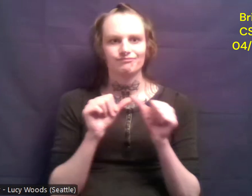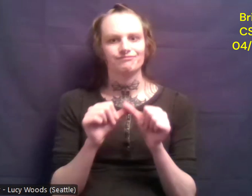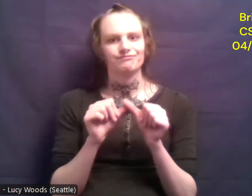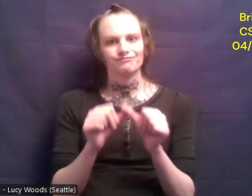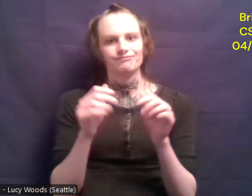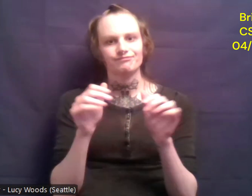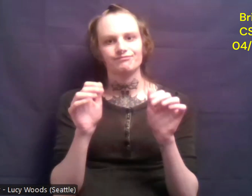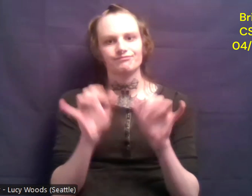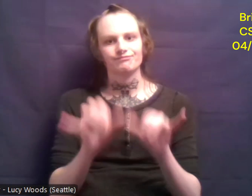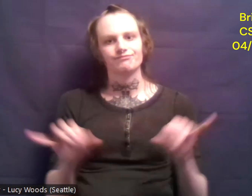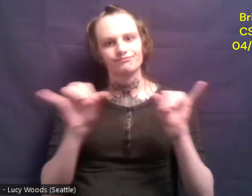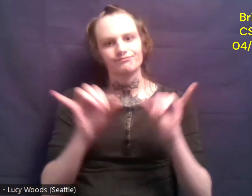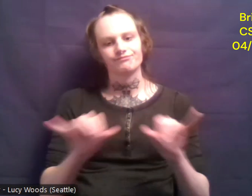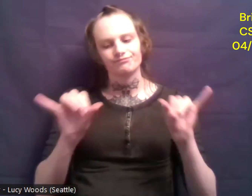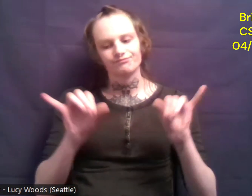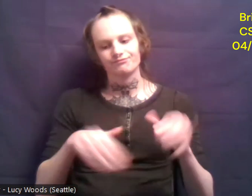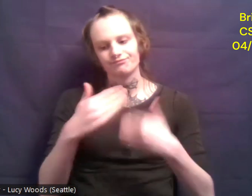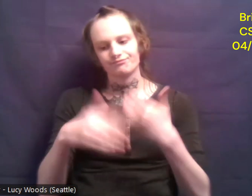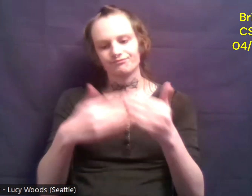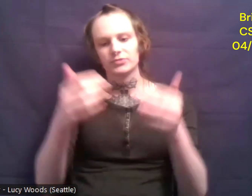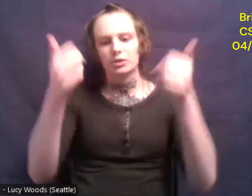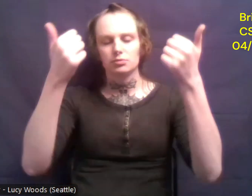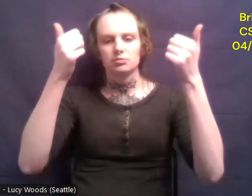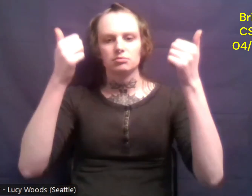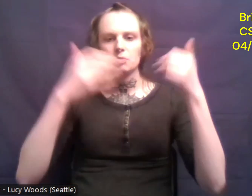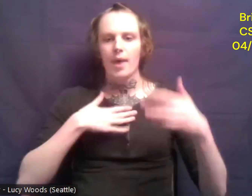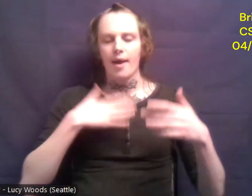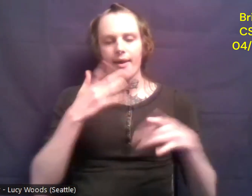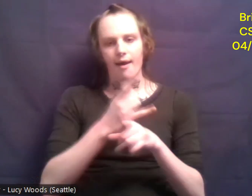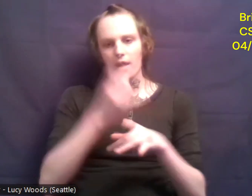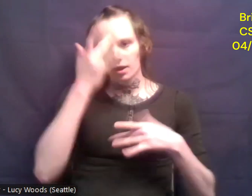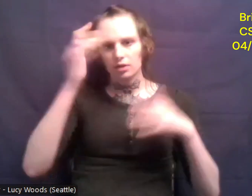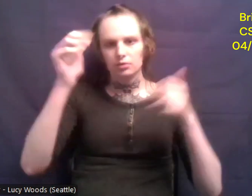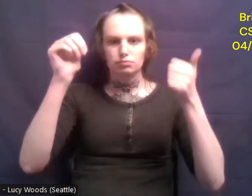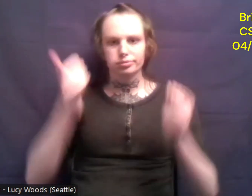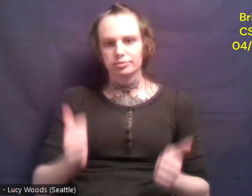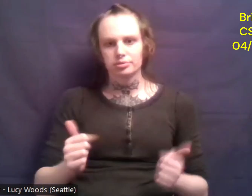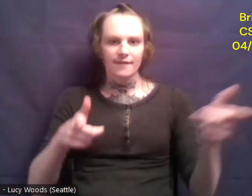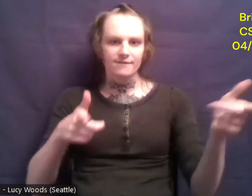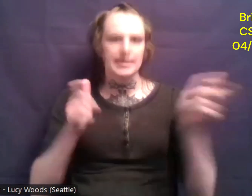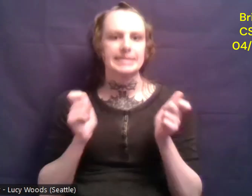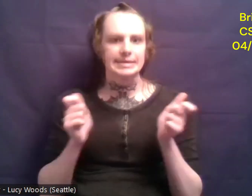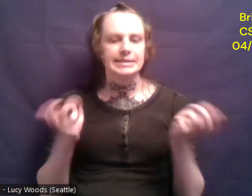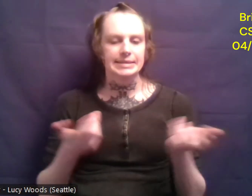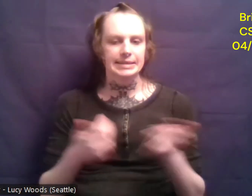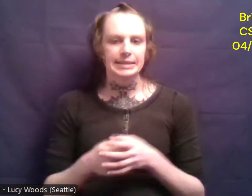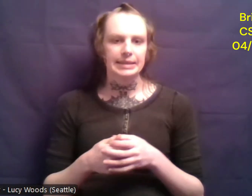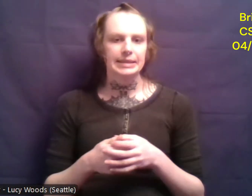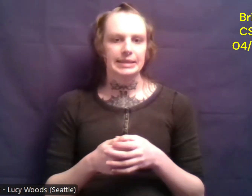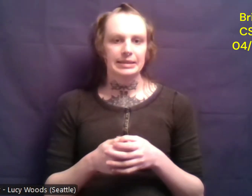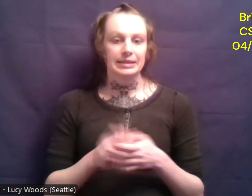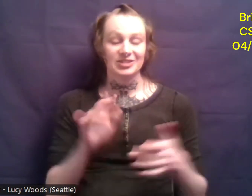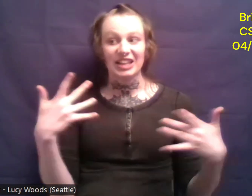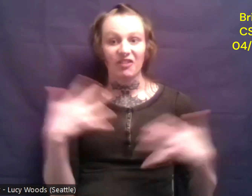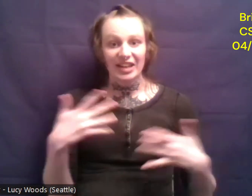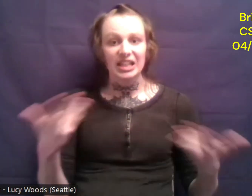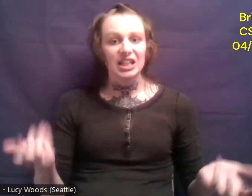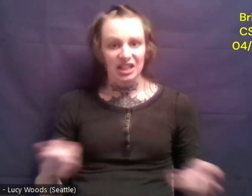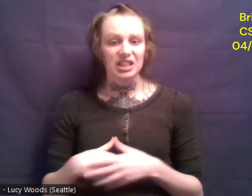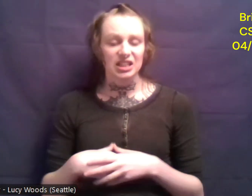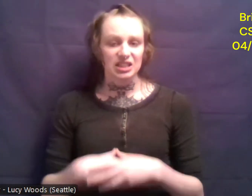It was a fast decline, thank God. Um, it was really scary.